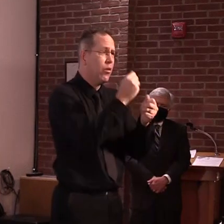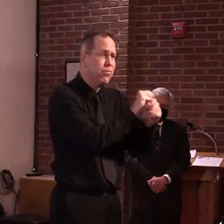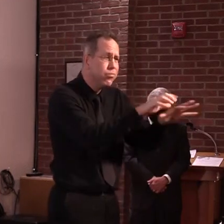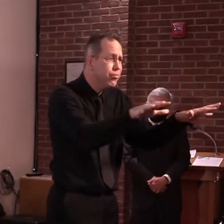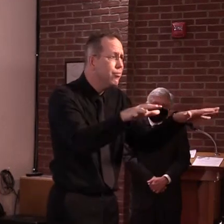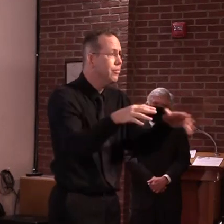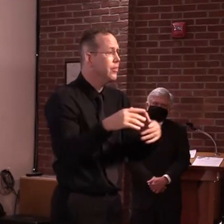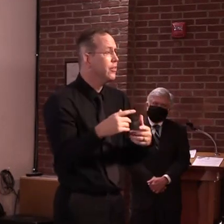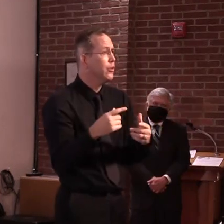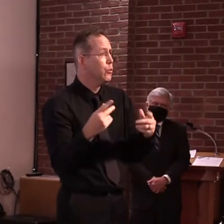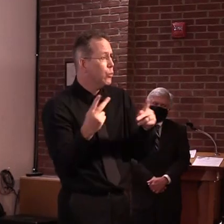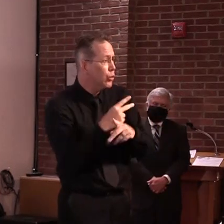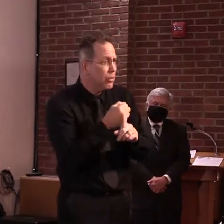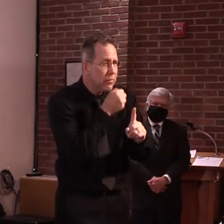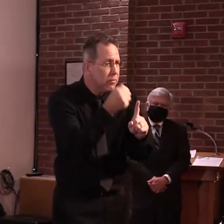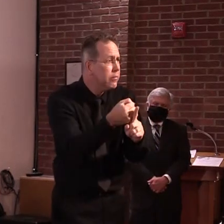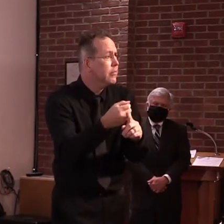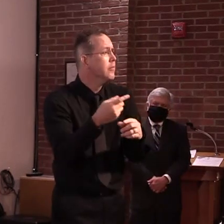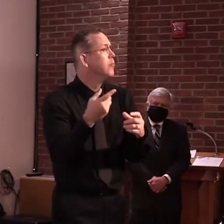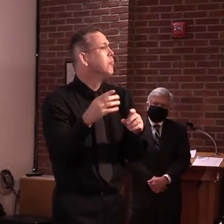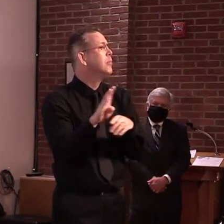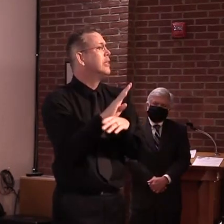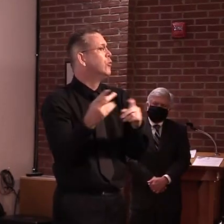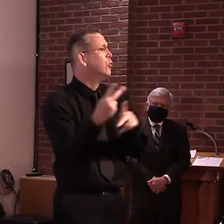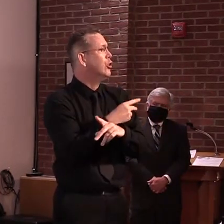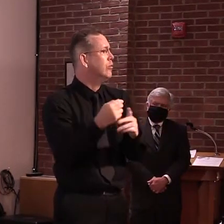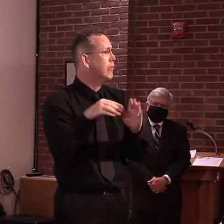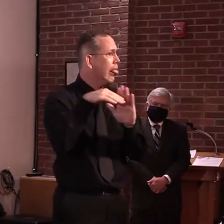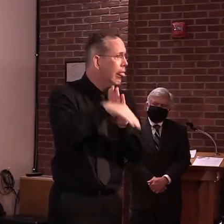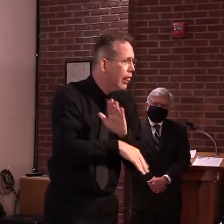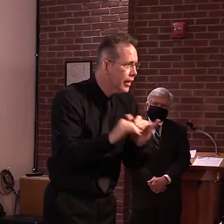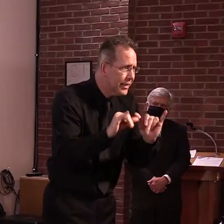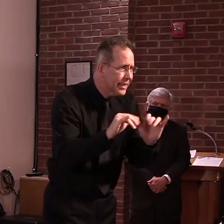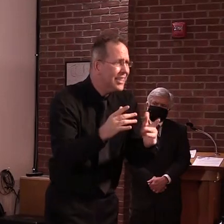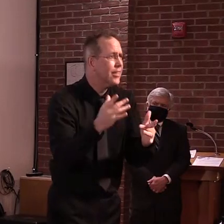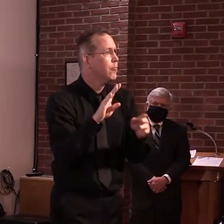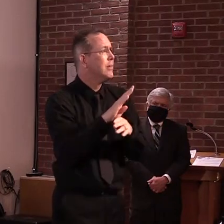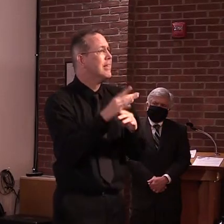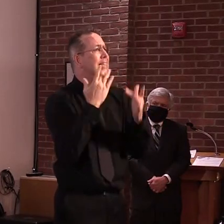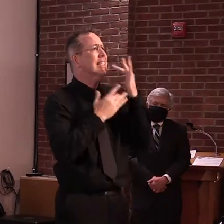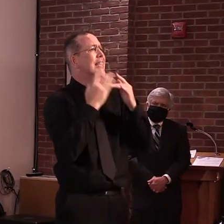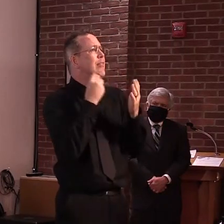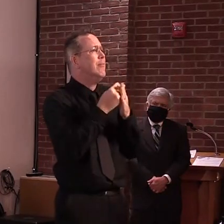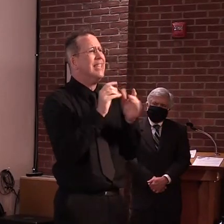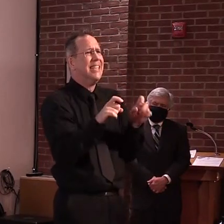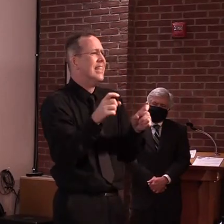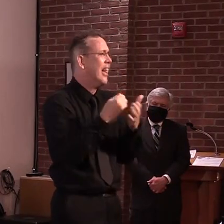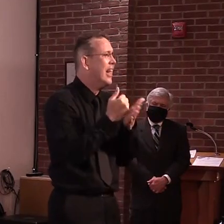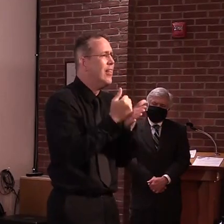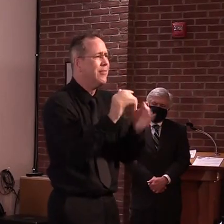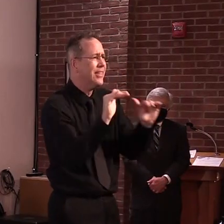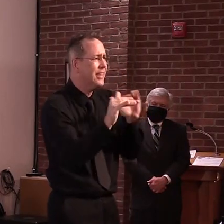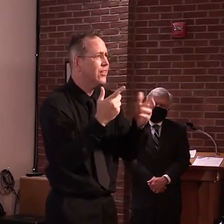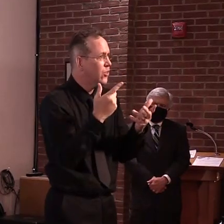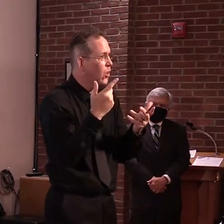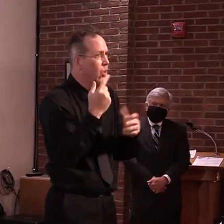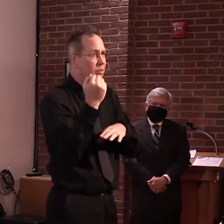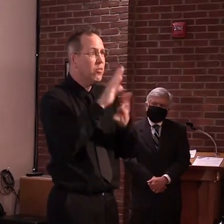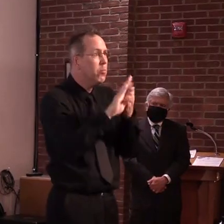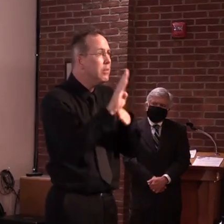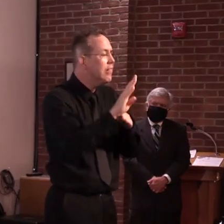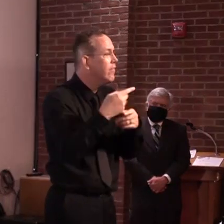in state government. And I can assure you, these employers are on the brink. Some are